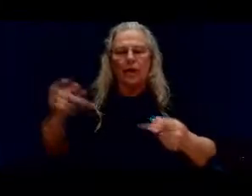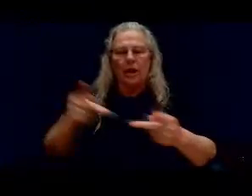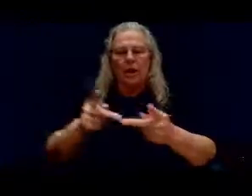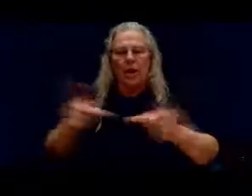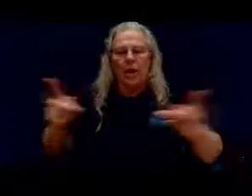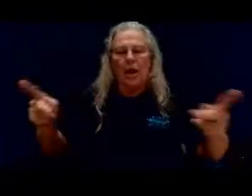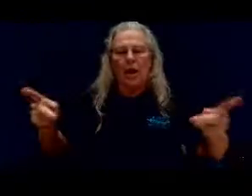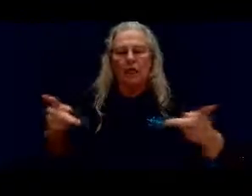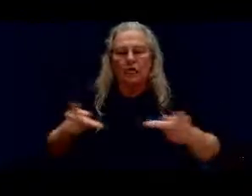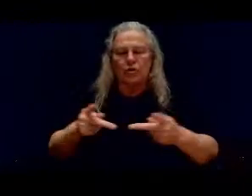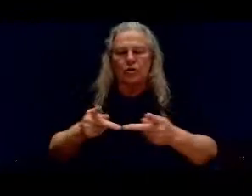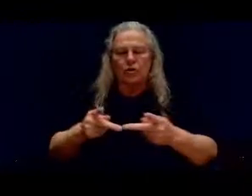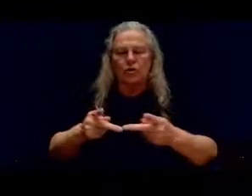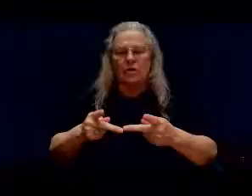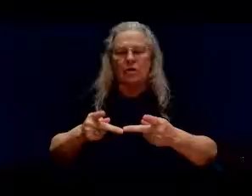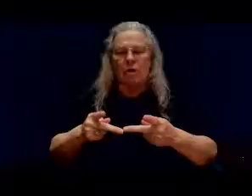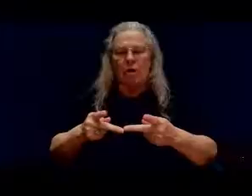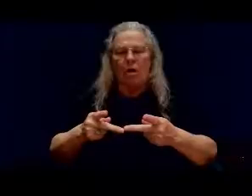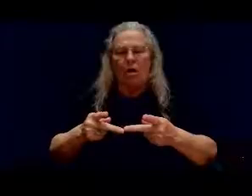Green pastures are